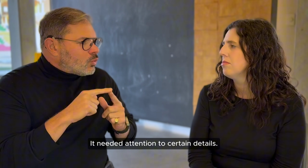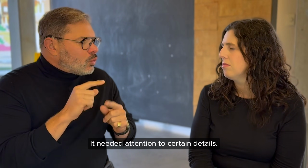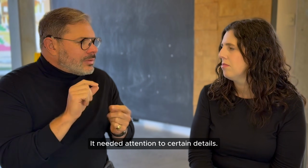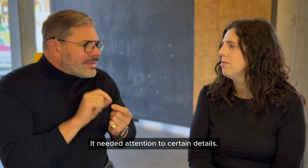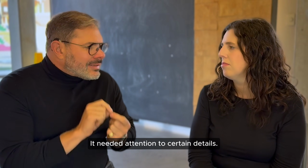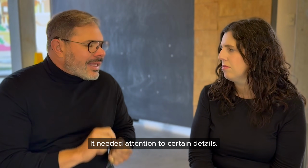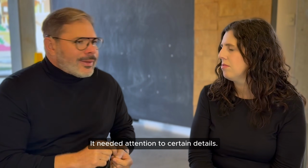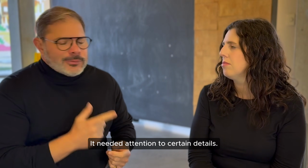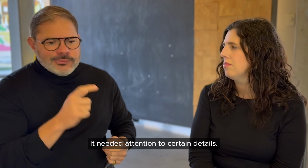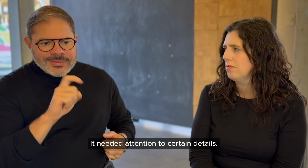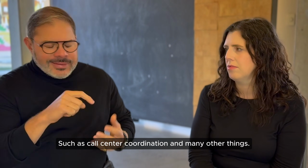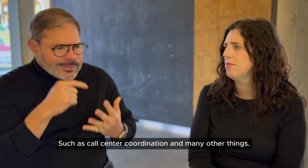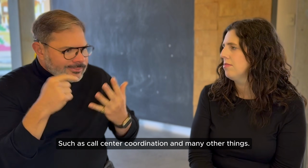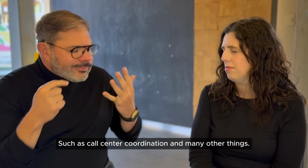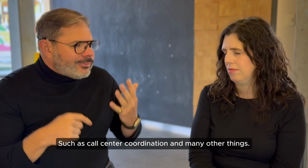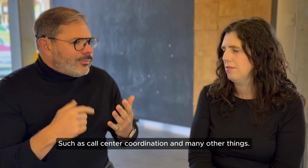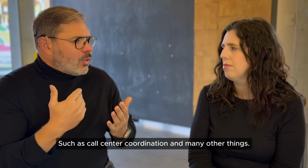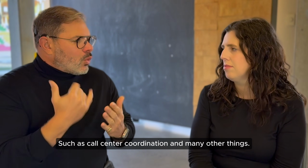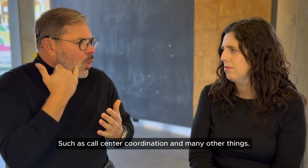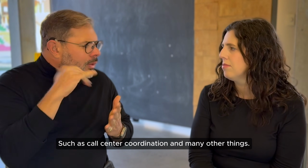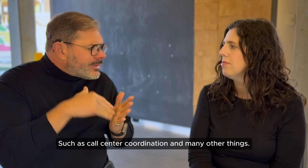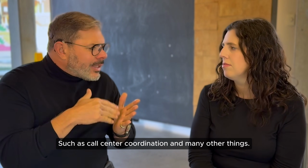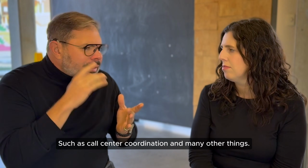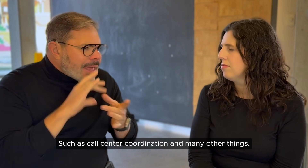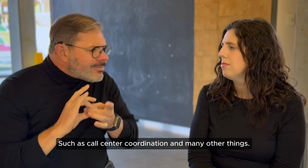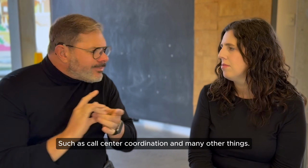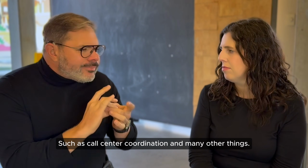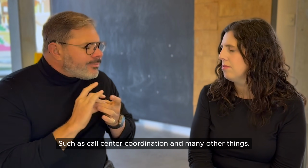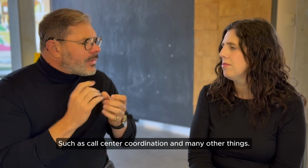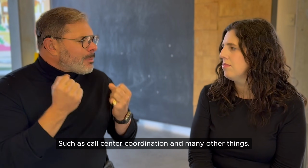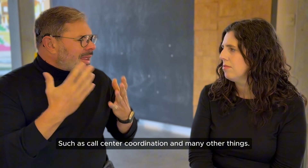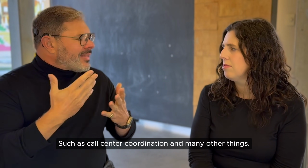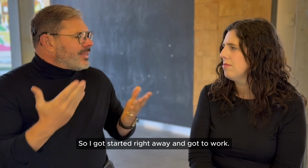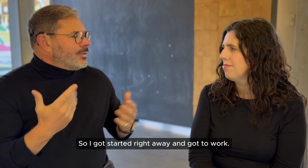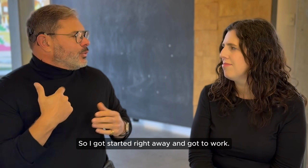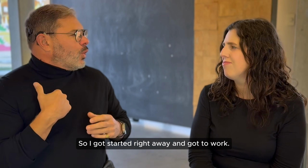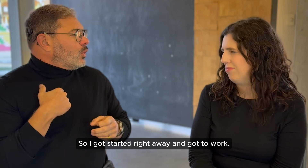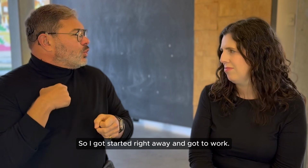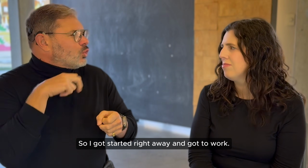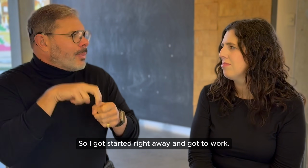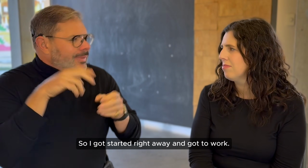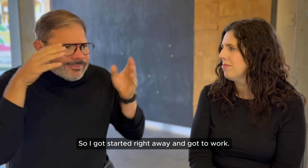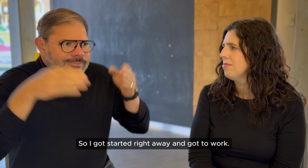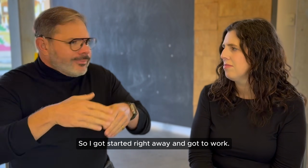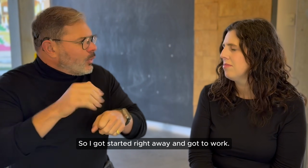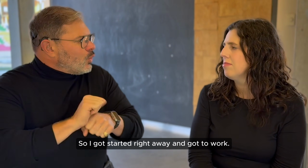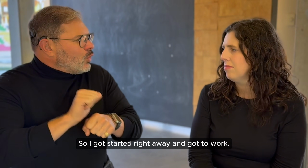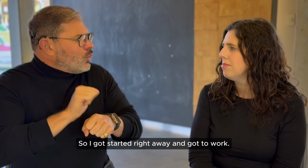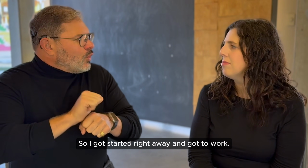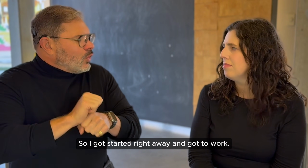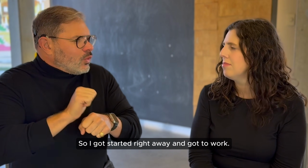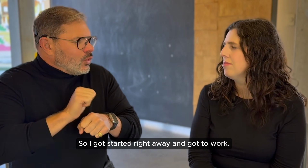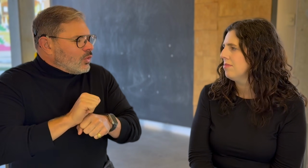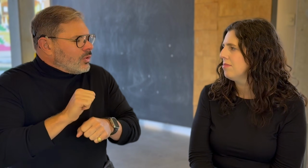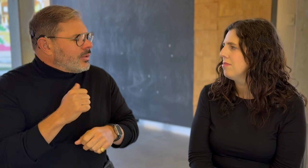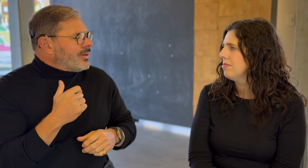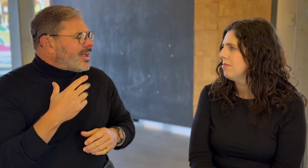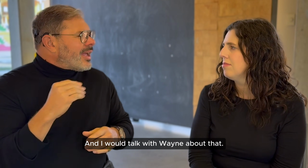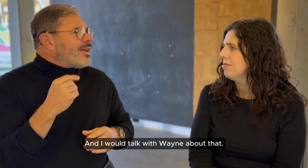to certain details, such as call center coordination and many other things. And so I dove right in and got to work.